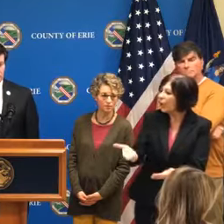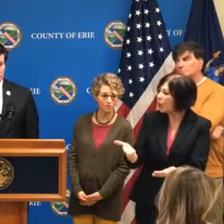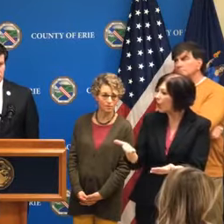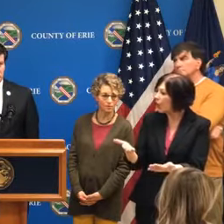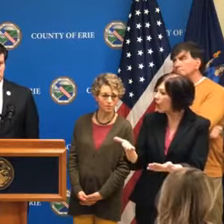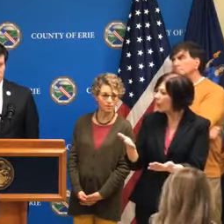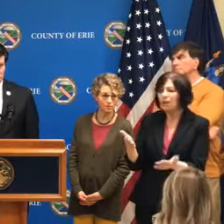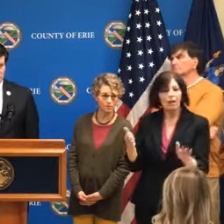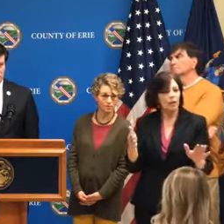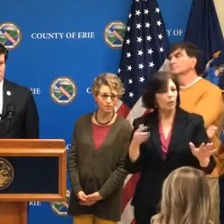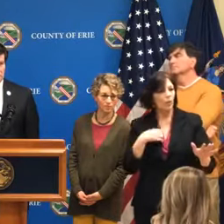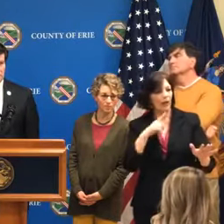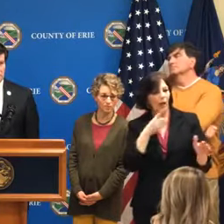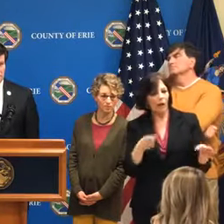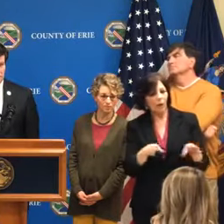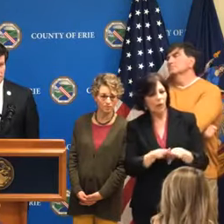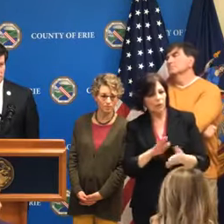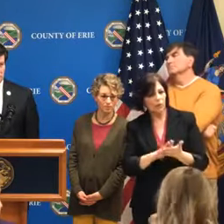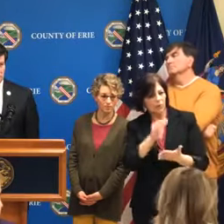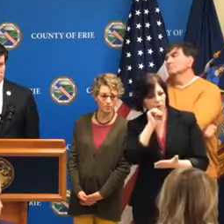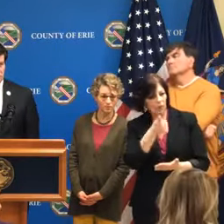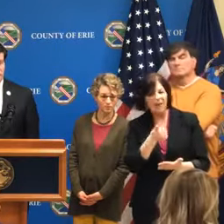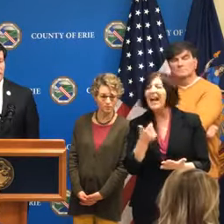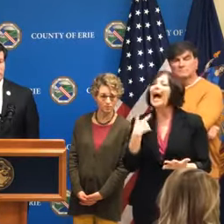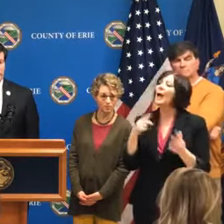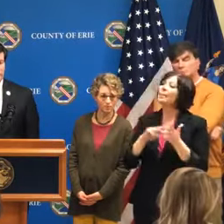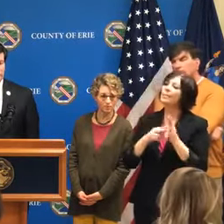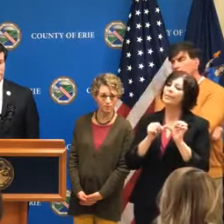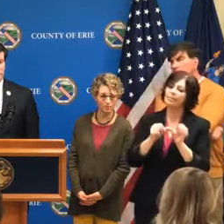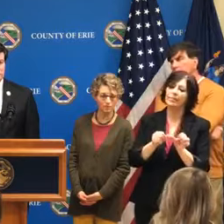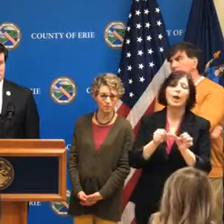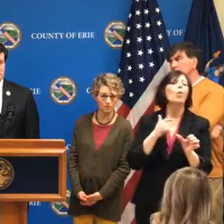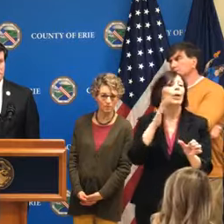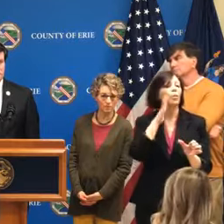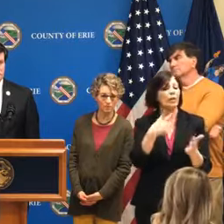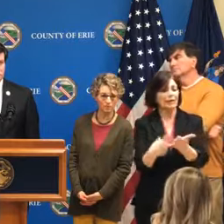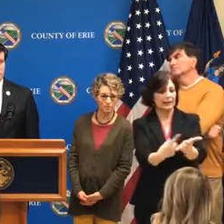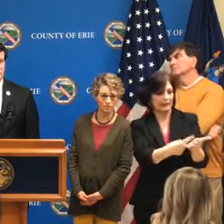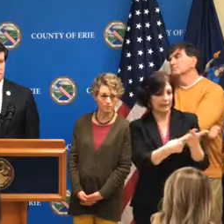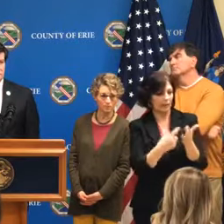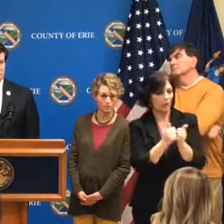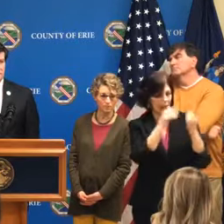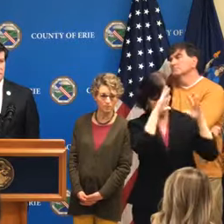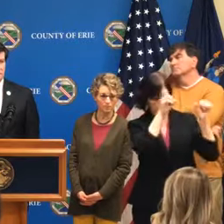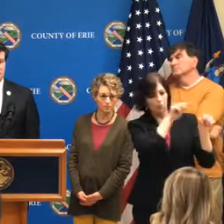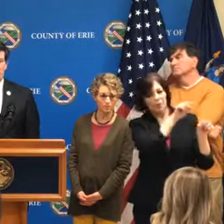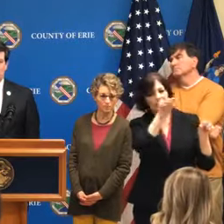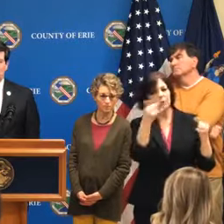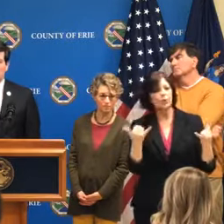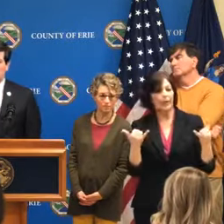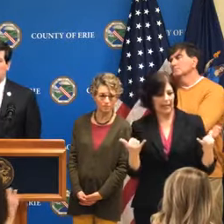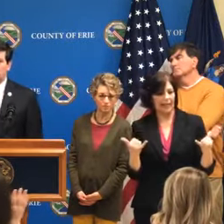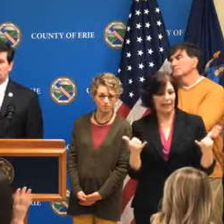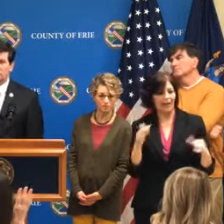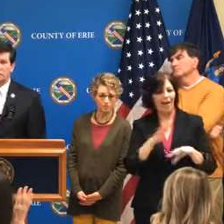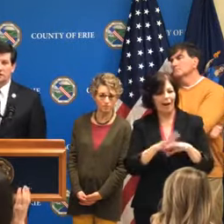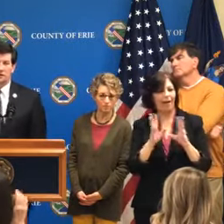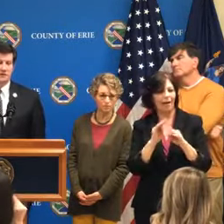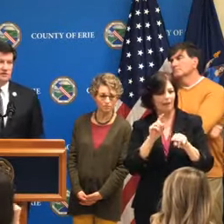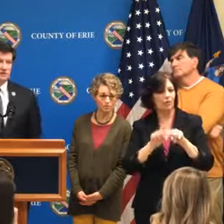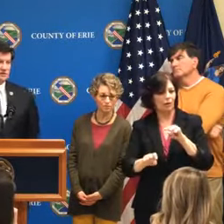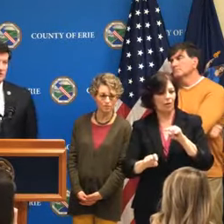have? we're closing all schools tomorrow. More in depth. And we'll have a further discussion with the superintendents later today when we're on a conference